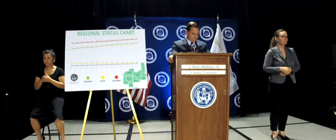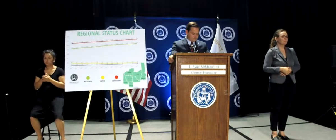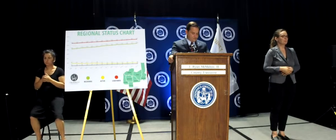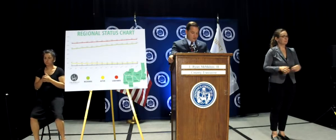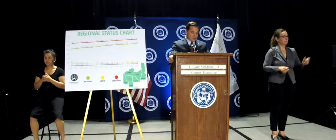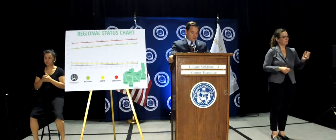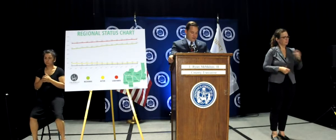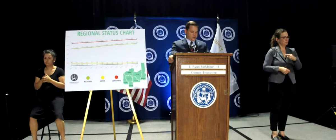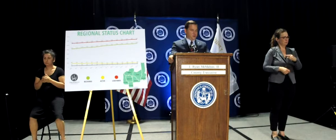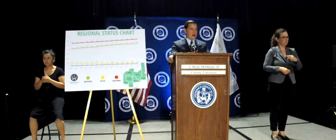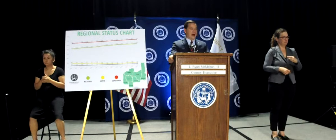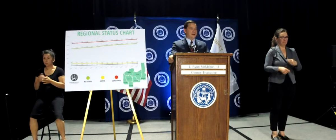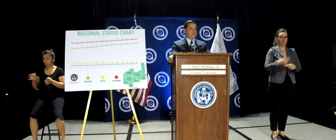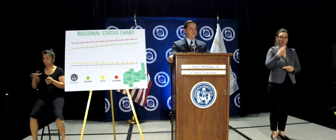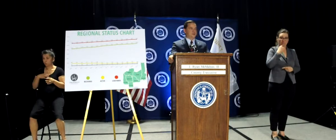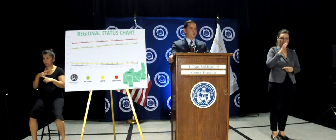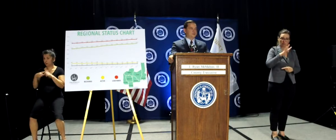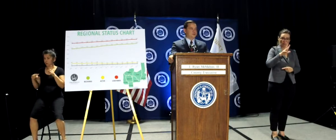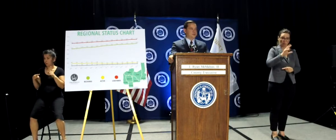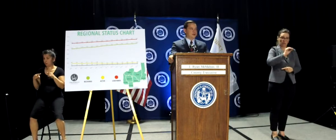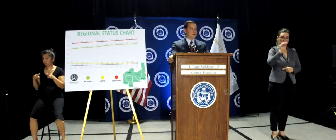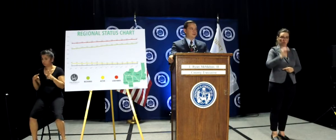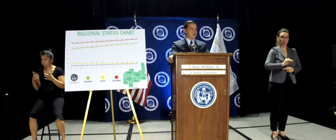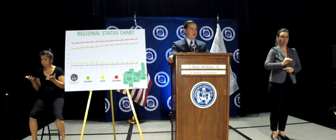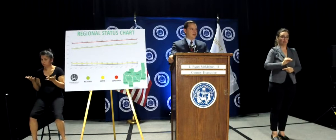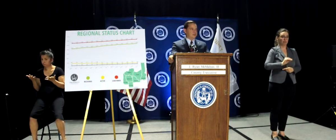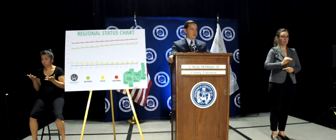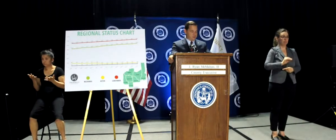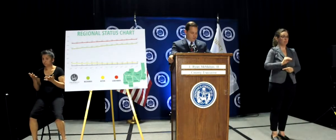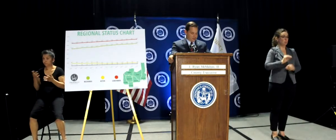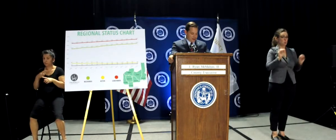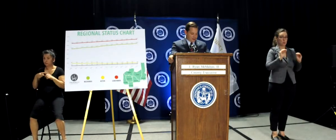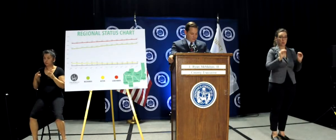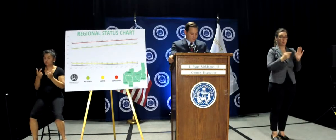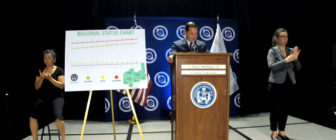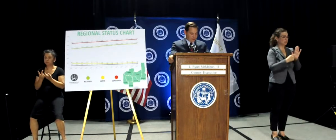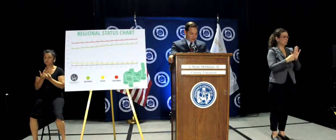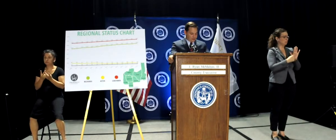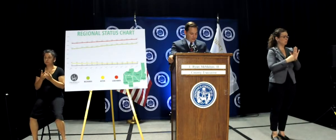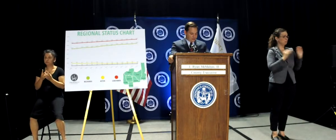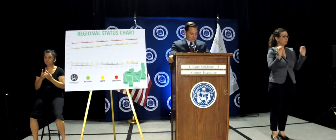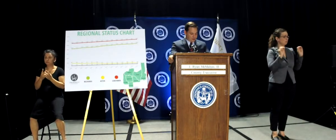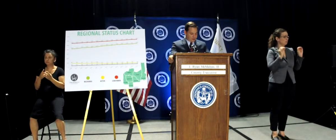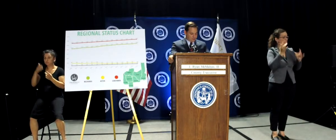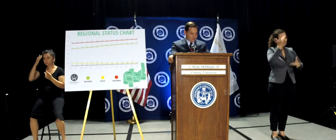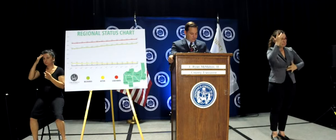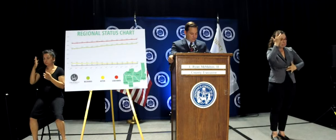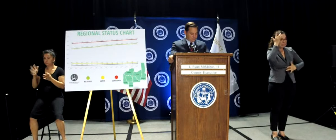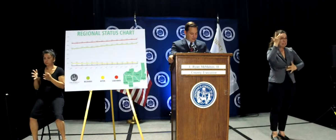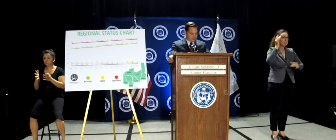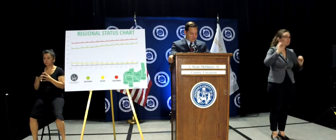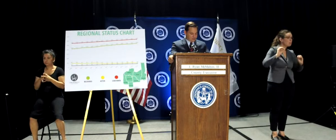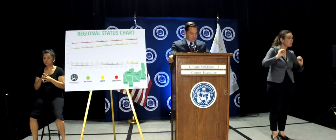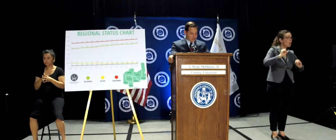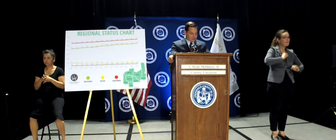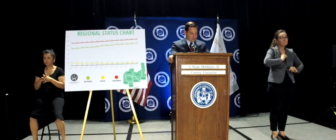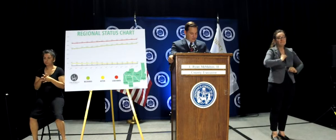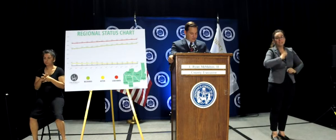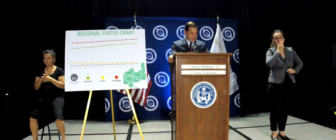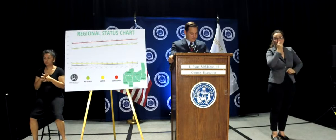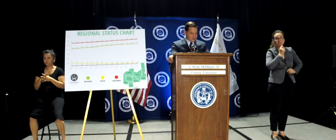seeing, or is? That looks a little high for today. But again, if you look at many of